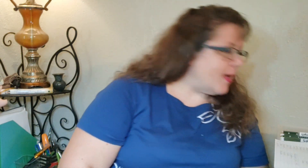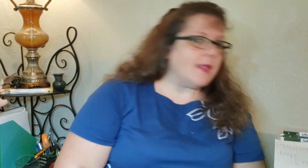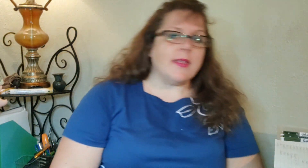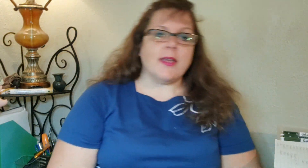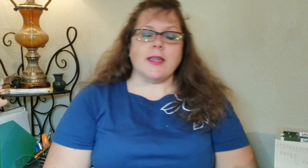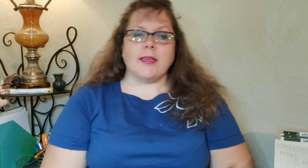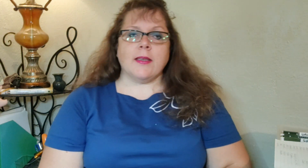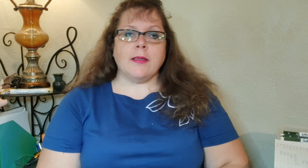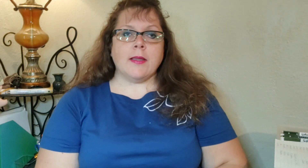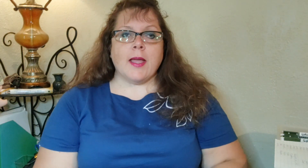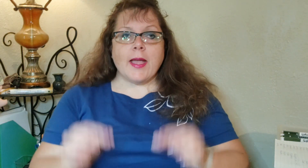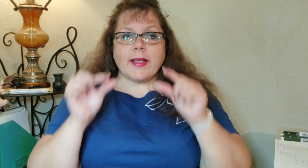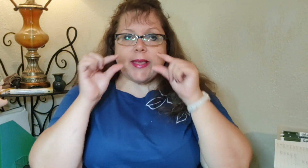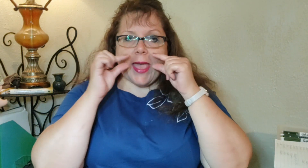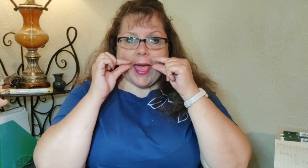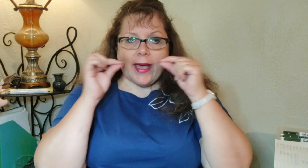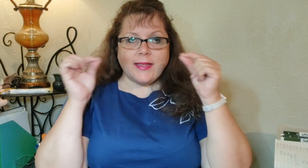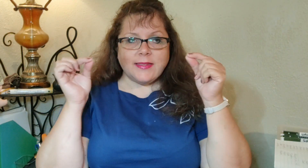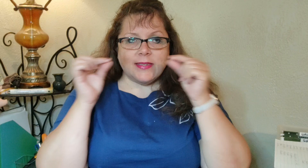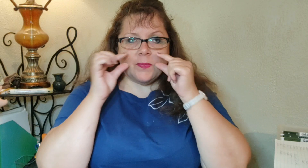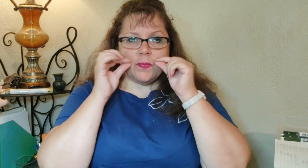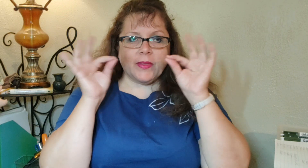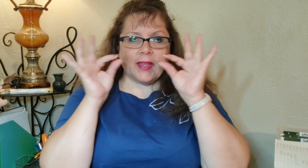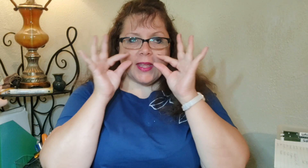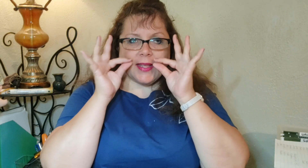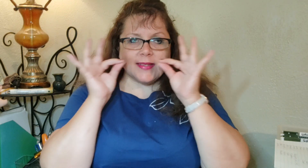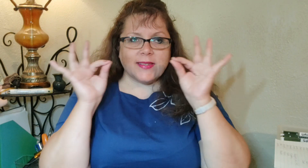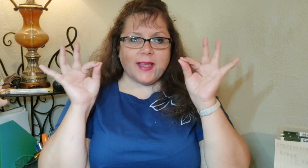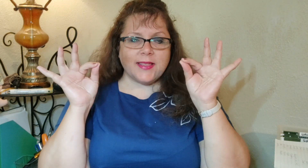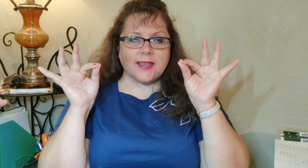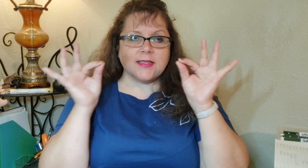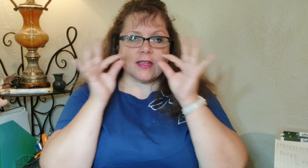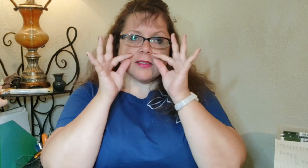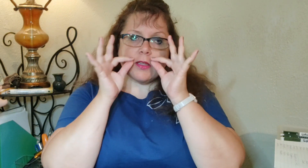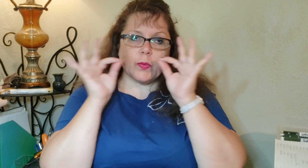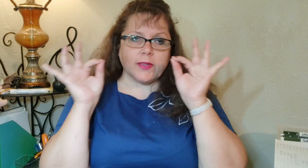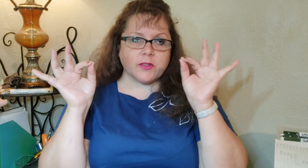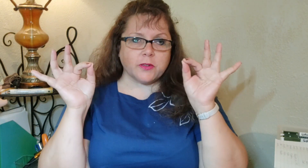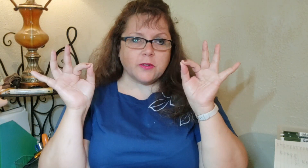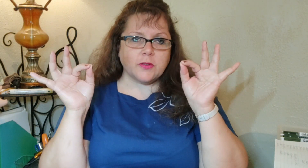And then cat is like this because of the whiskers.